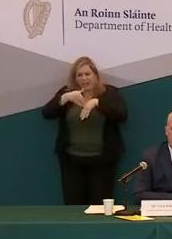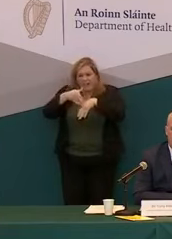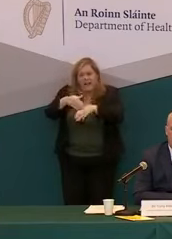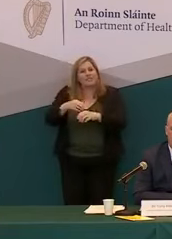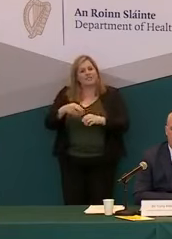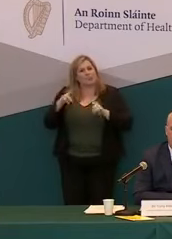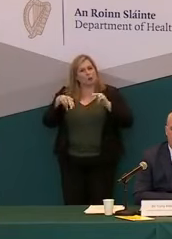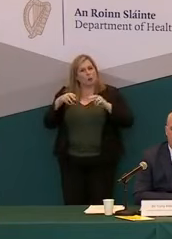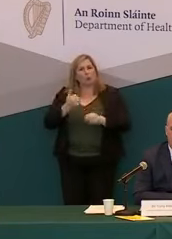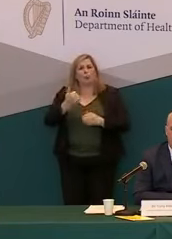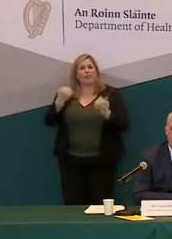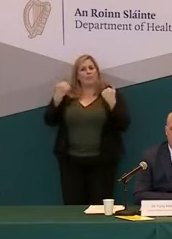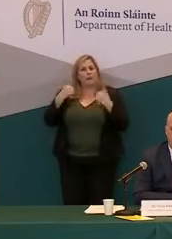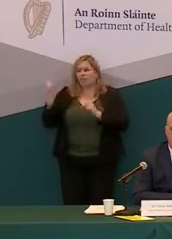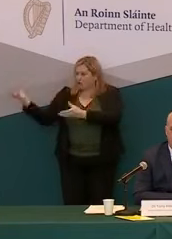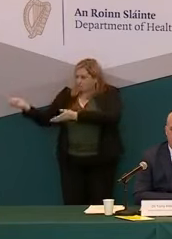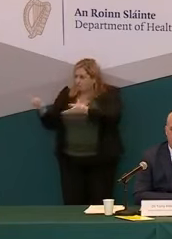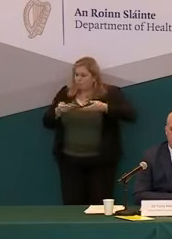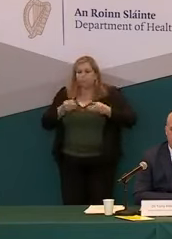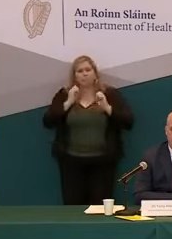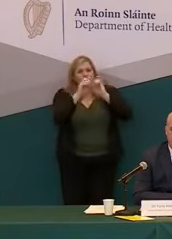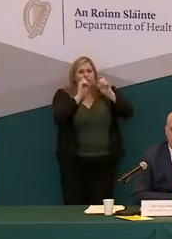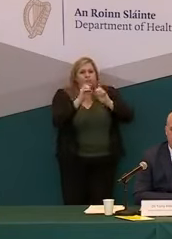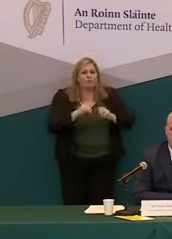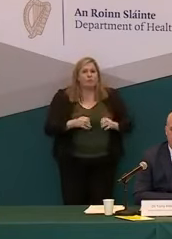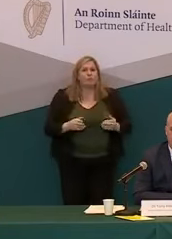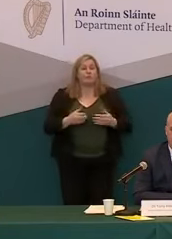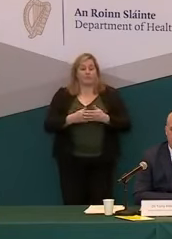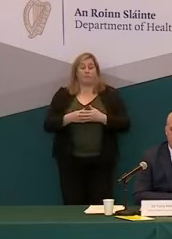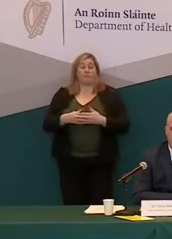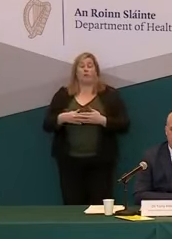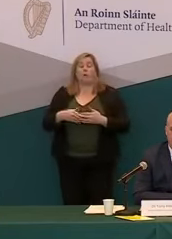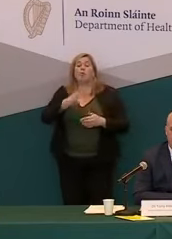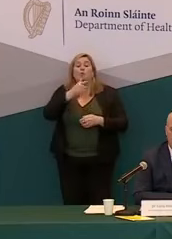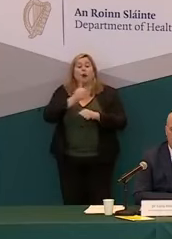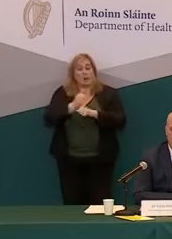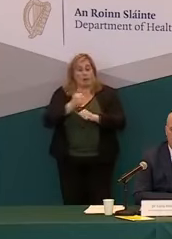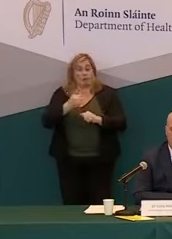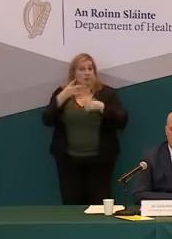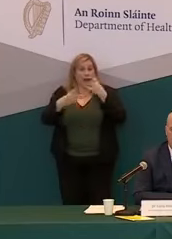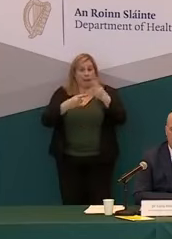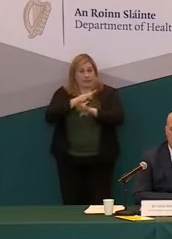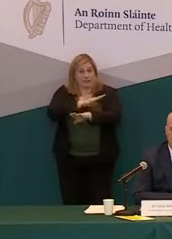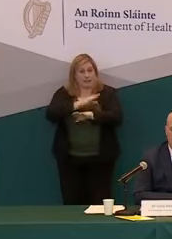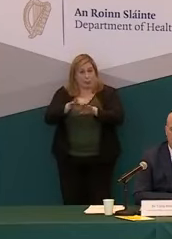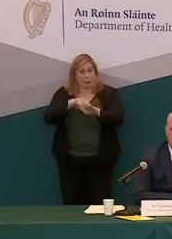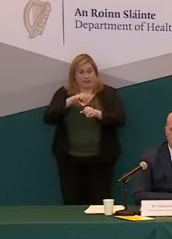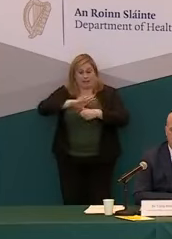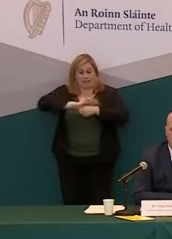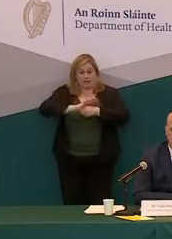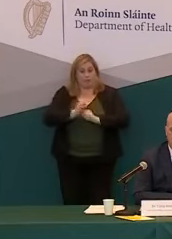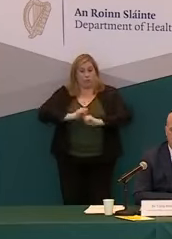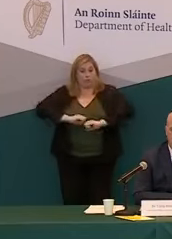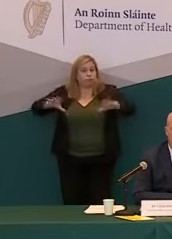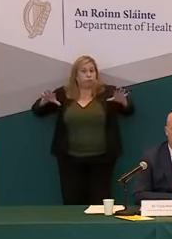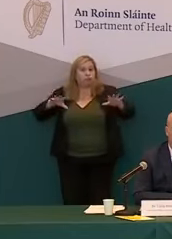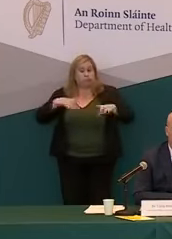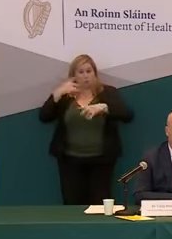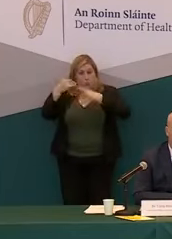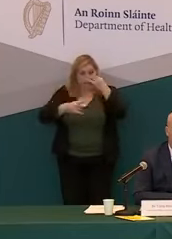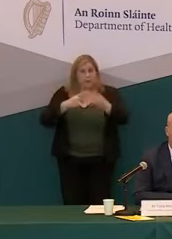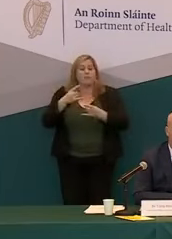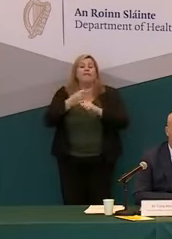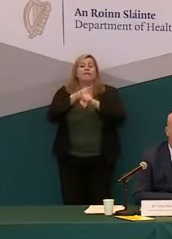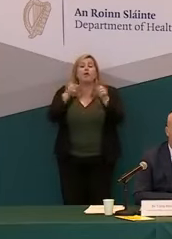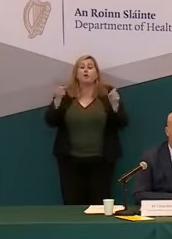with what's been happening in terms of the epidemic. This is for those of you not familiar